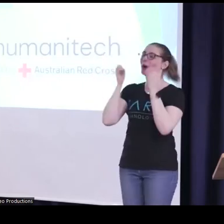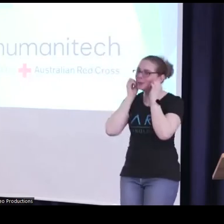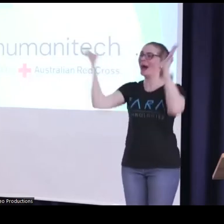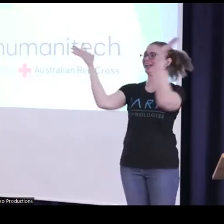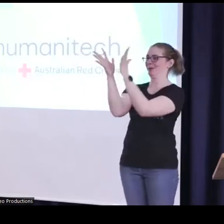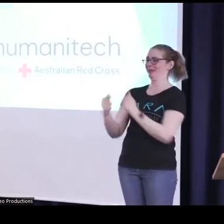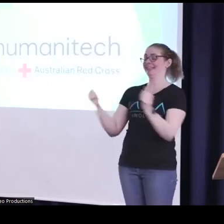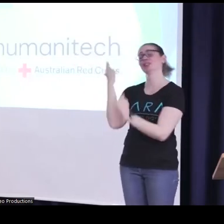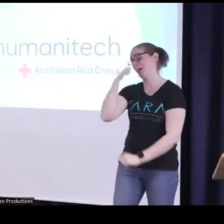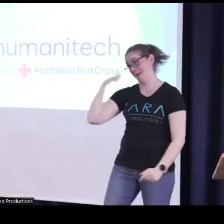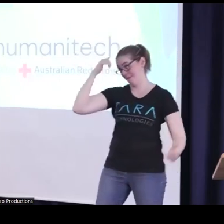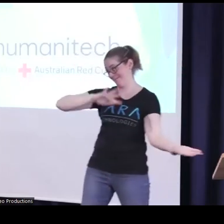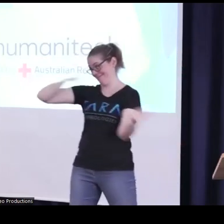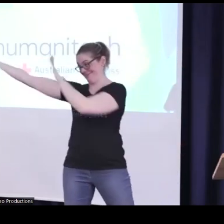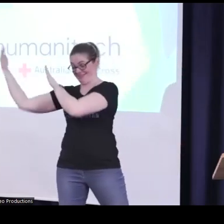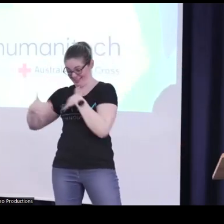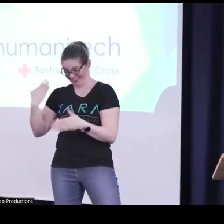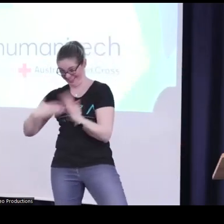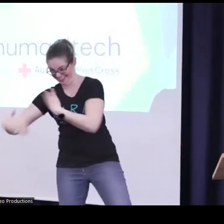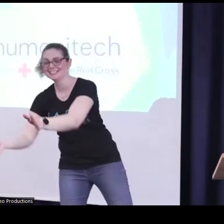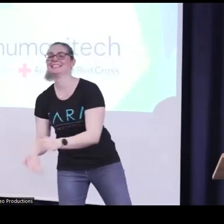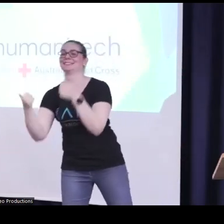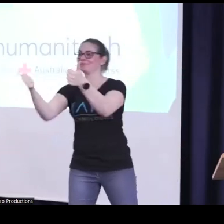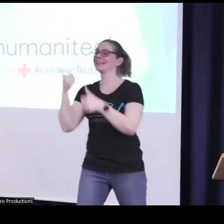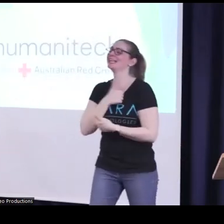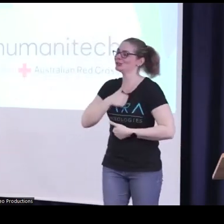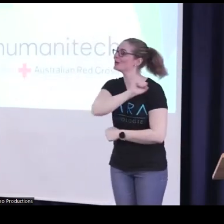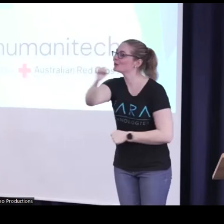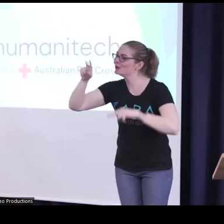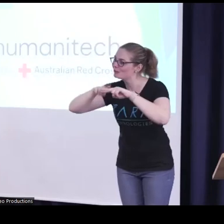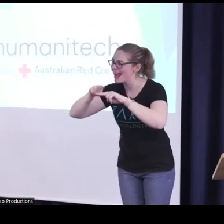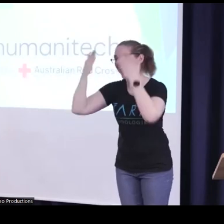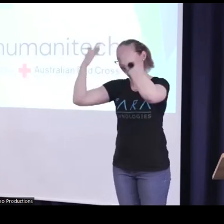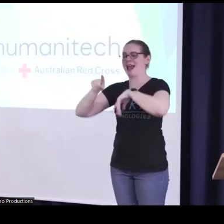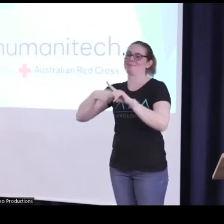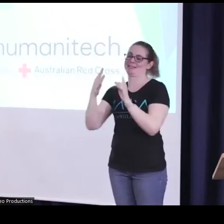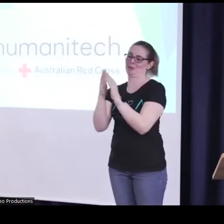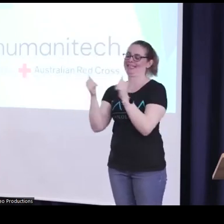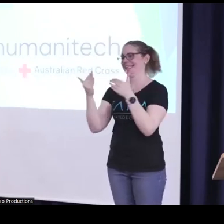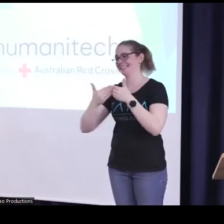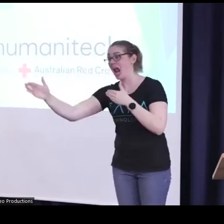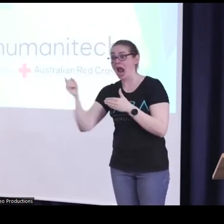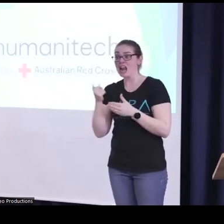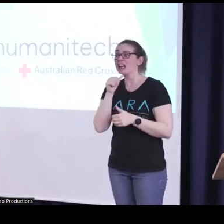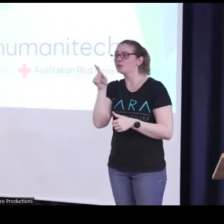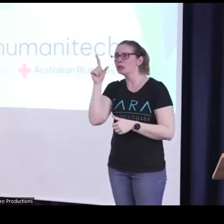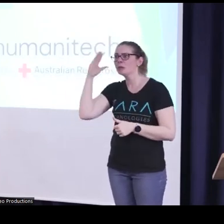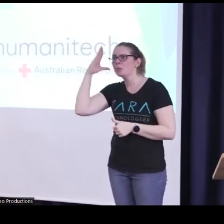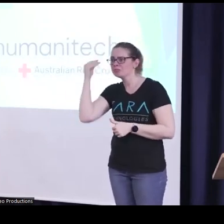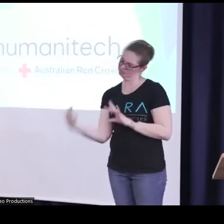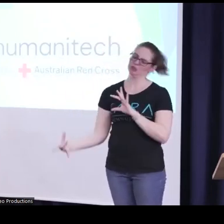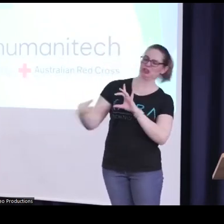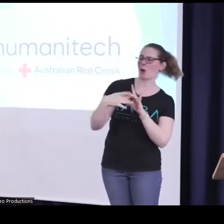is Friday, isn't it? Yes. Have a wonderful weekend. Sorry, my mind's a little bit all over the place. Enjoy your Friday and your weekend ahead.